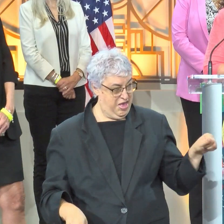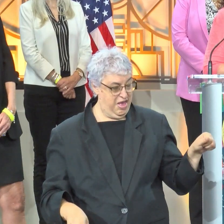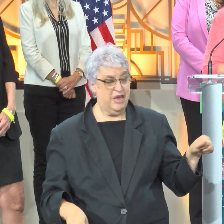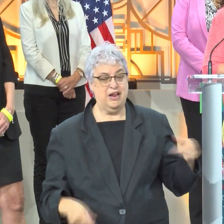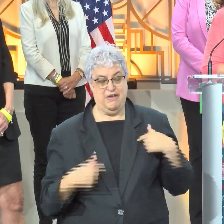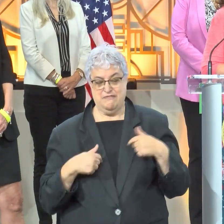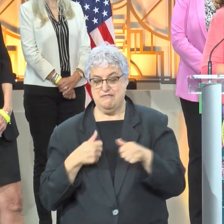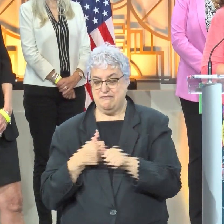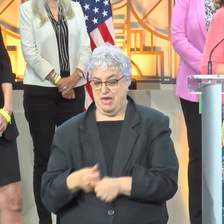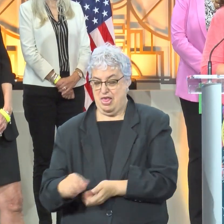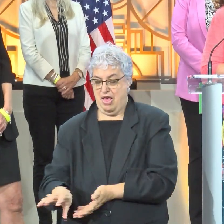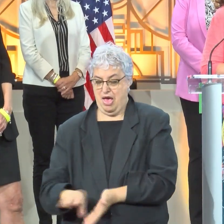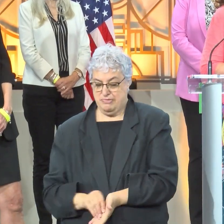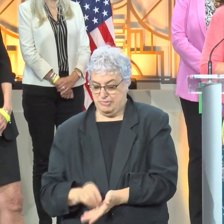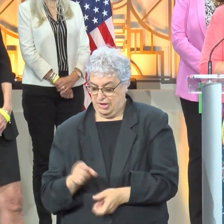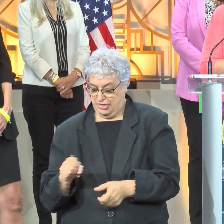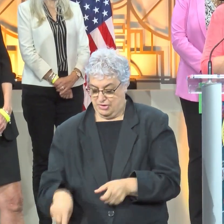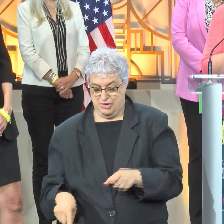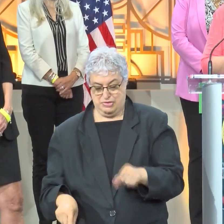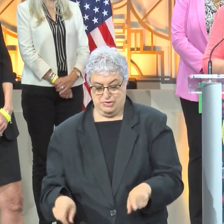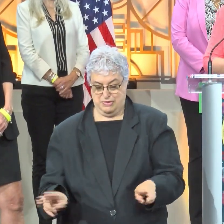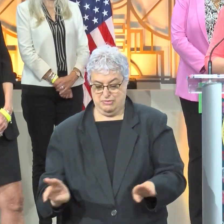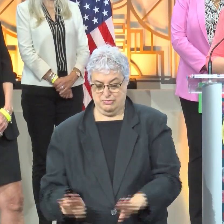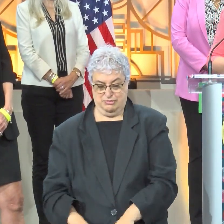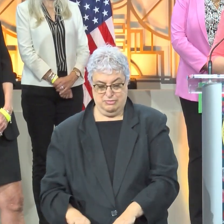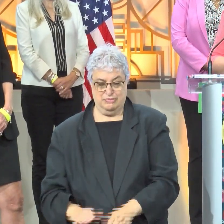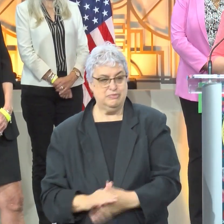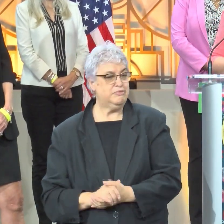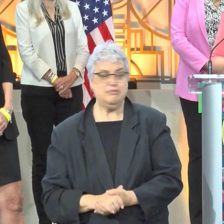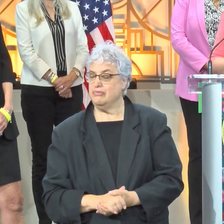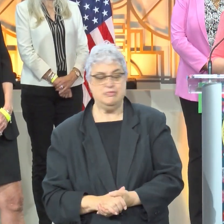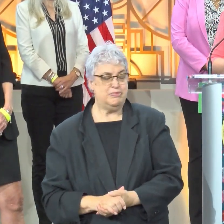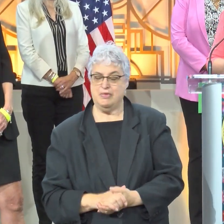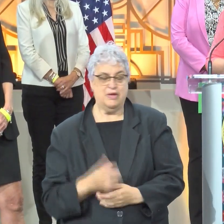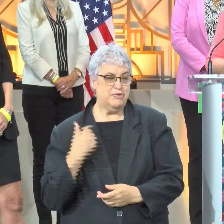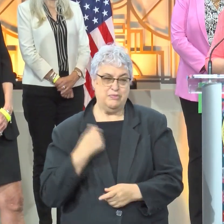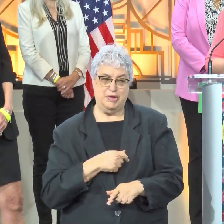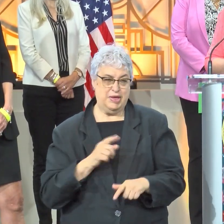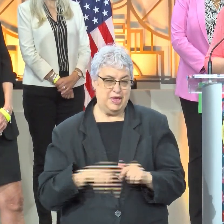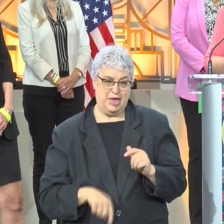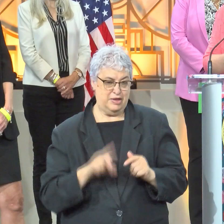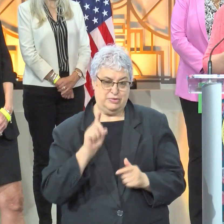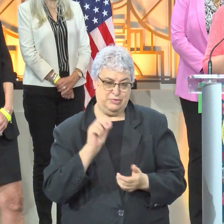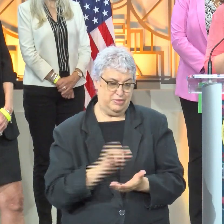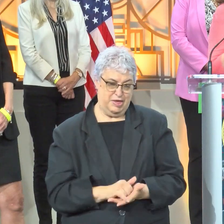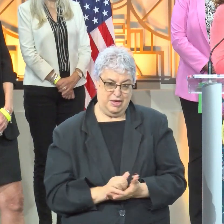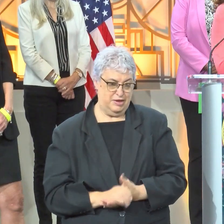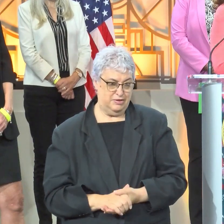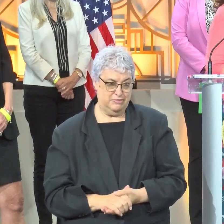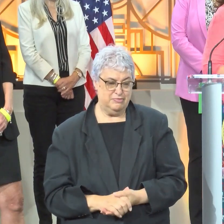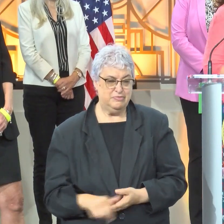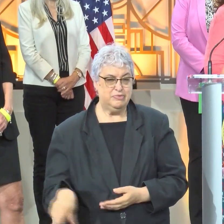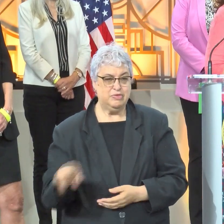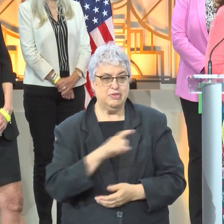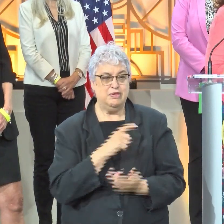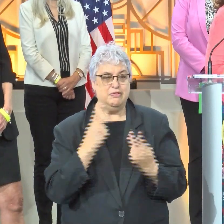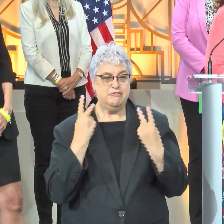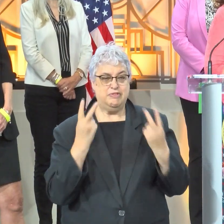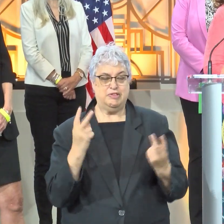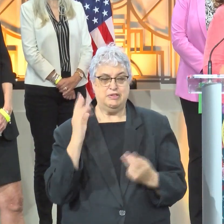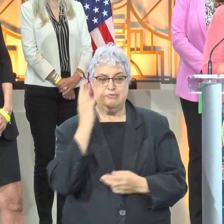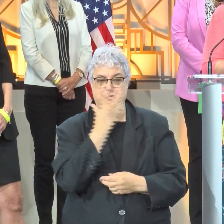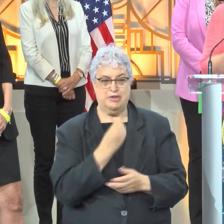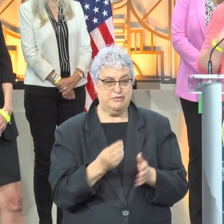their trash right there with you. And that is unacceptable as Houstonians. So when you visit one of these